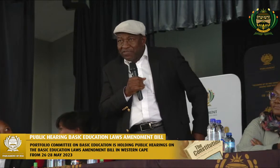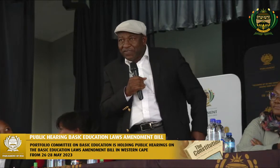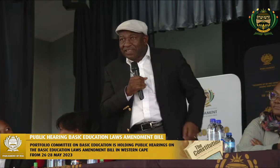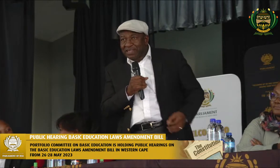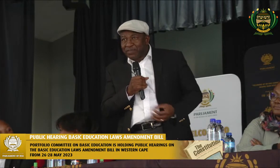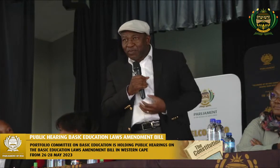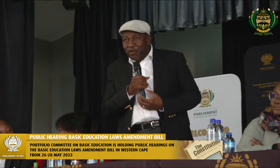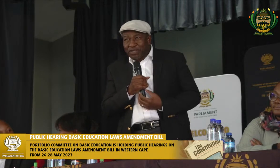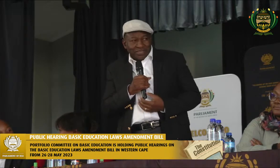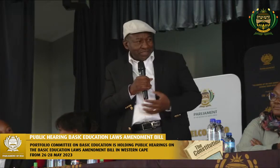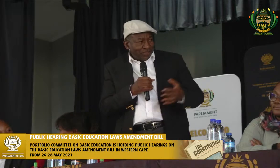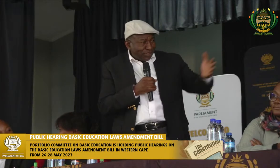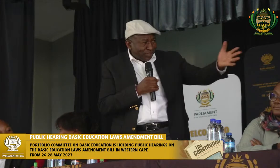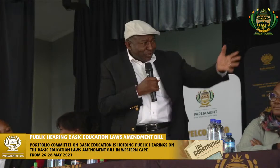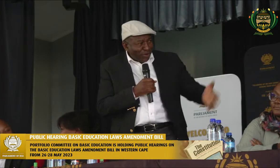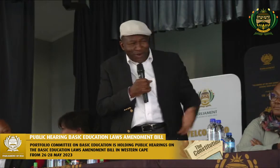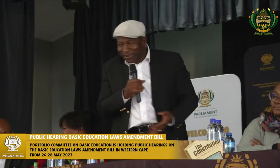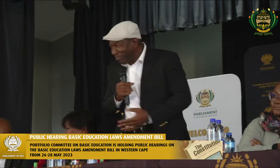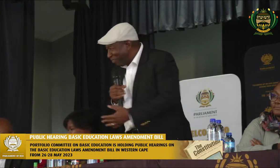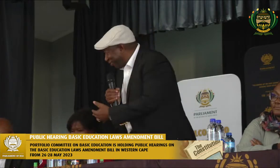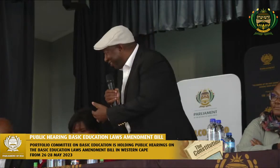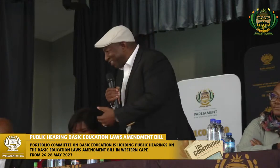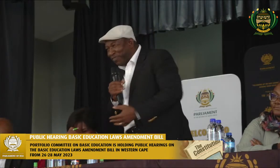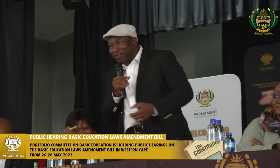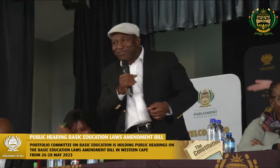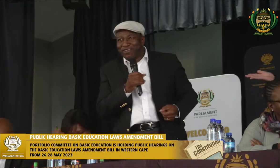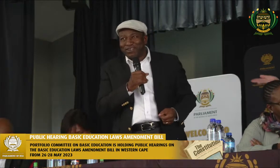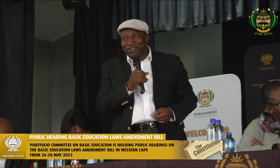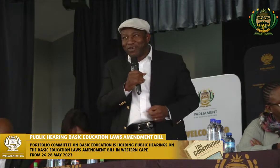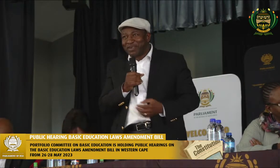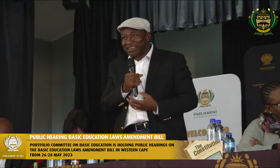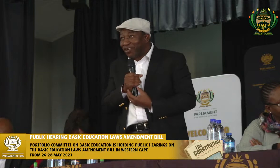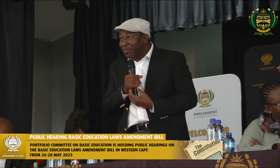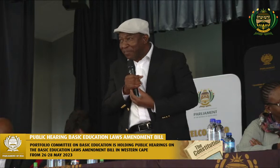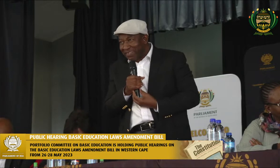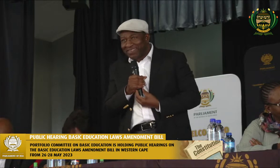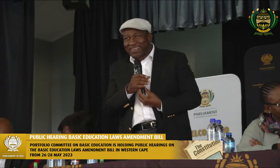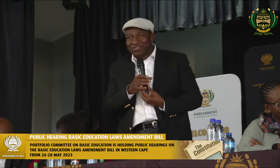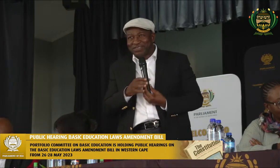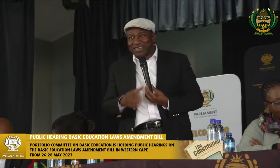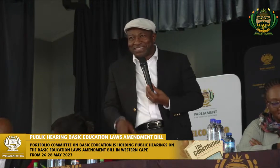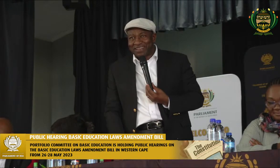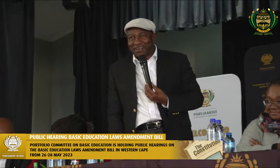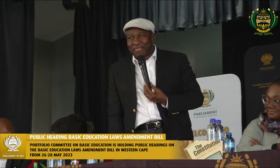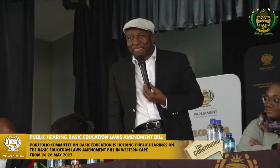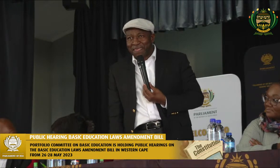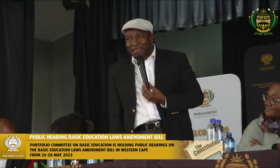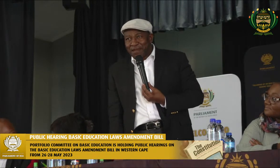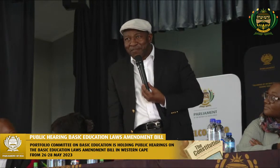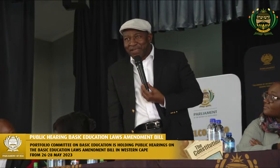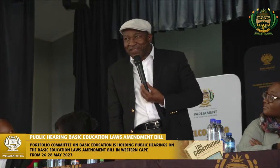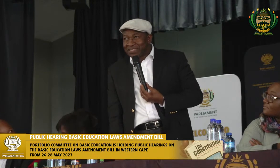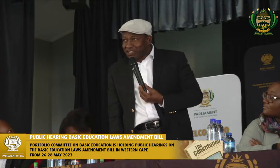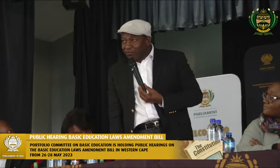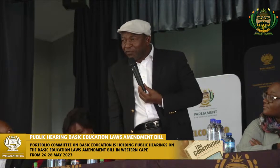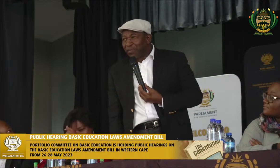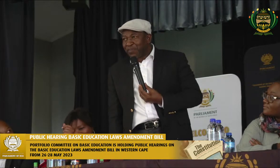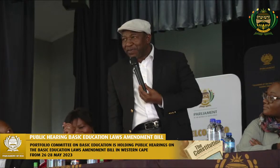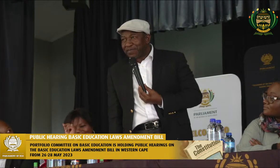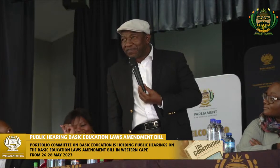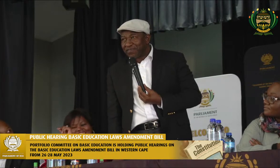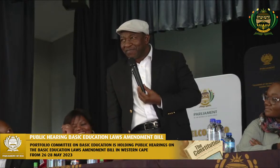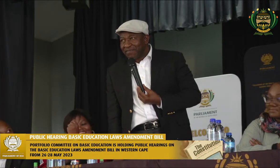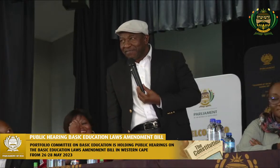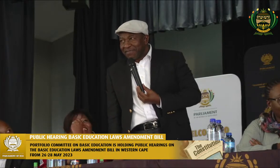I was further deployed into this all-important portfolio committee on basic education by the Chief